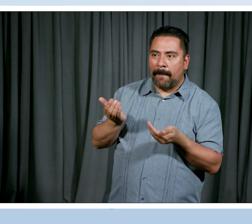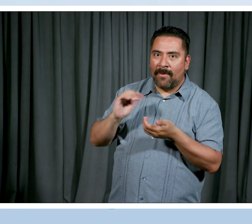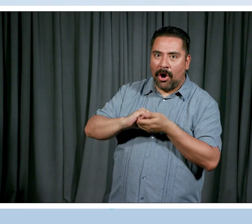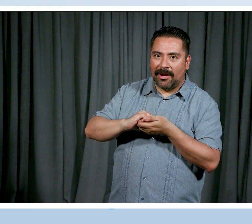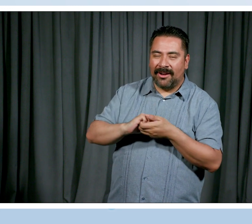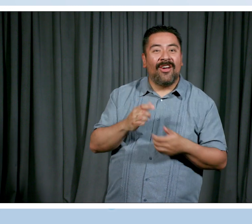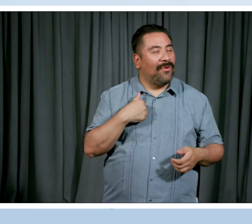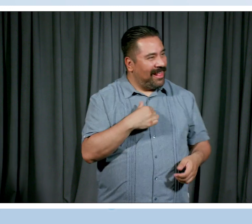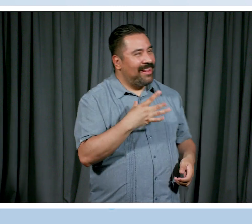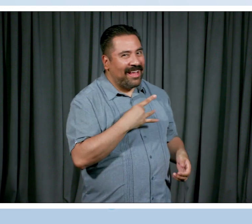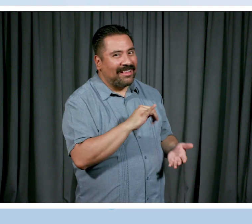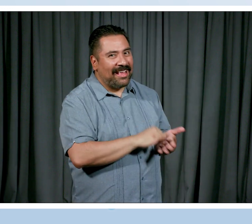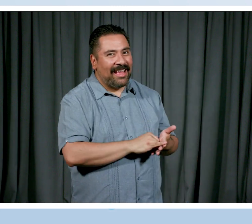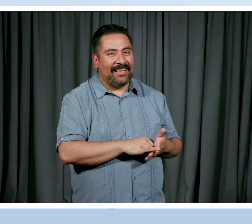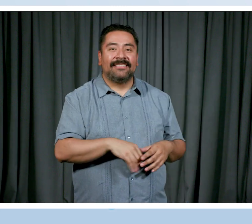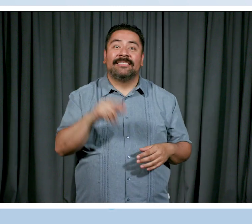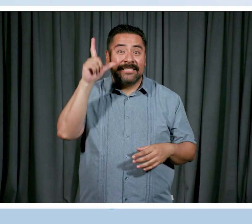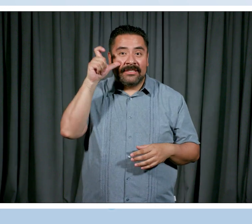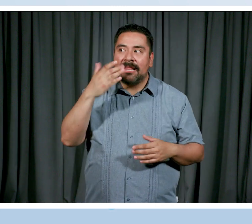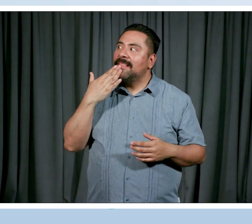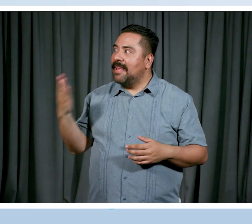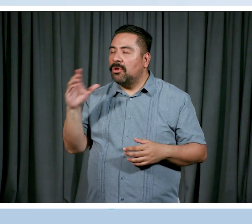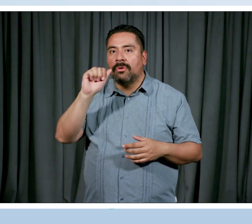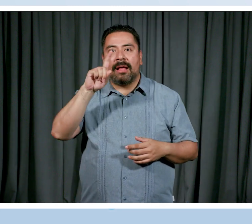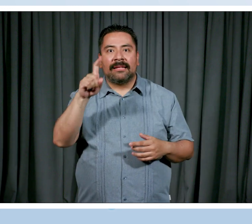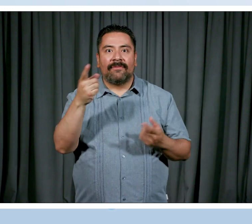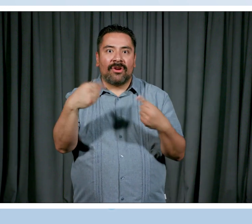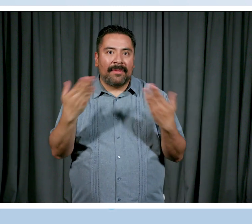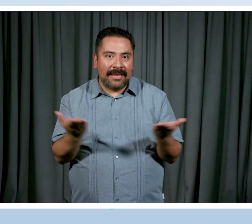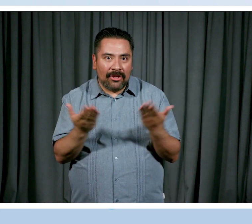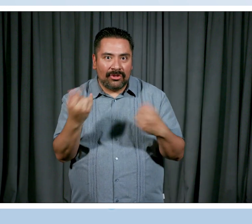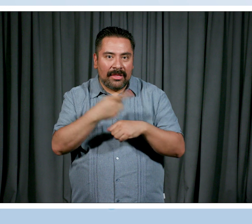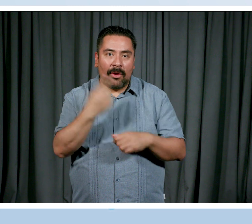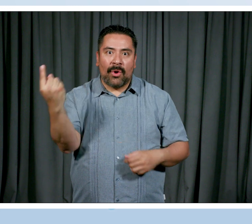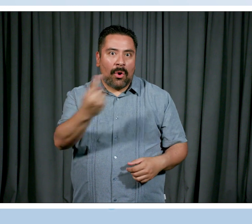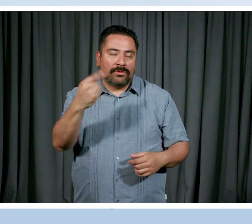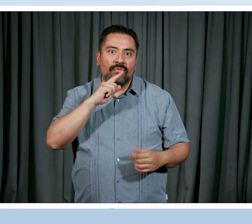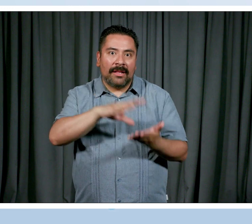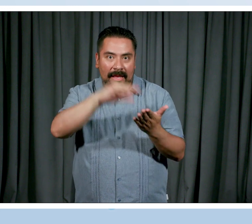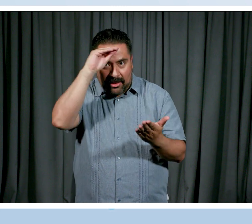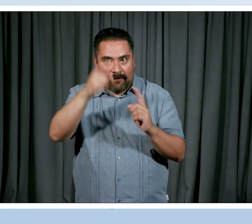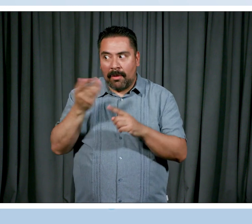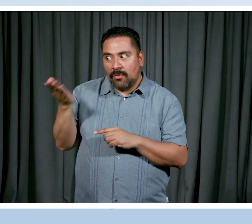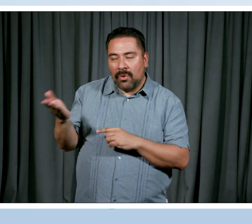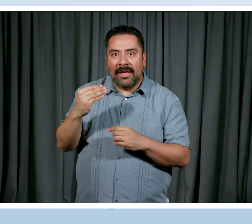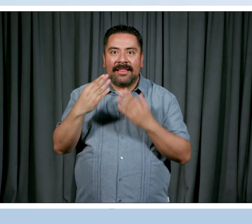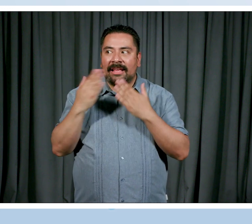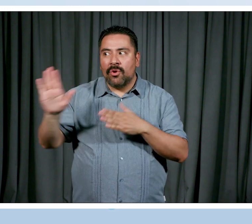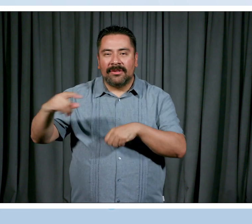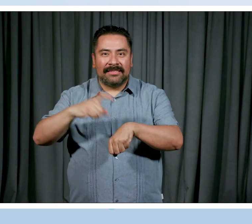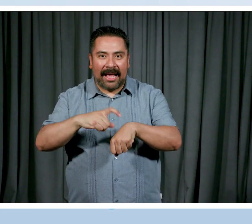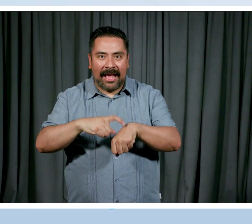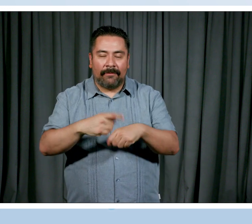We're here for it. All right, Alexa, thank you for being here today. As always, we've really learned a lot from you and appreciate the